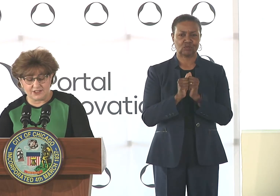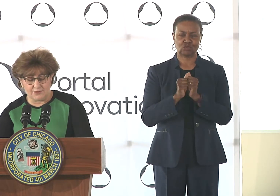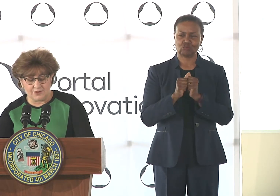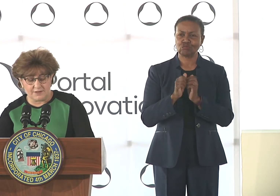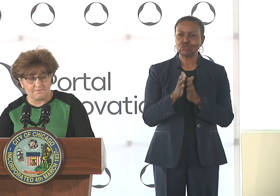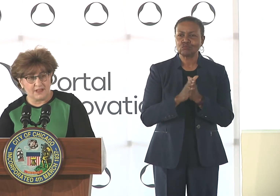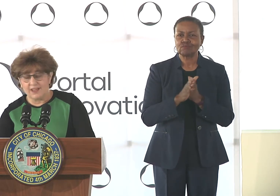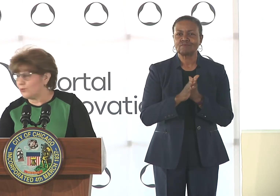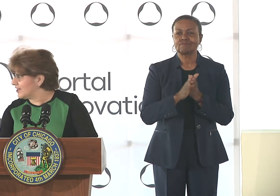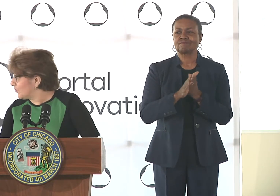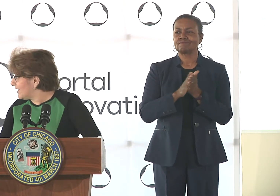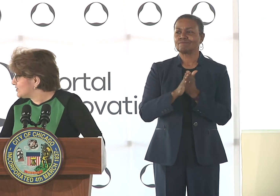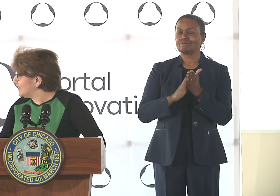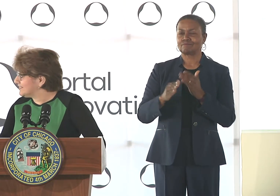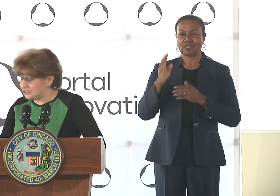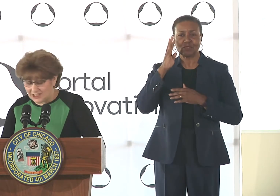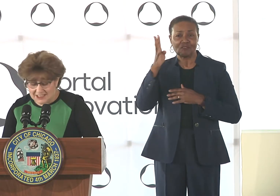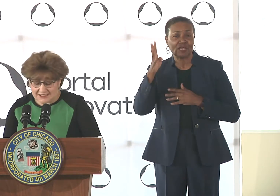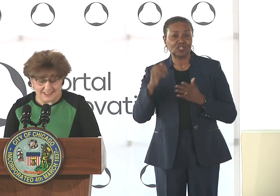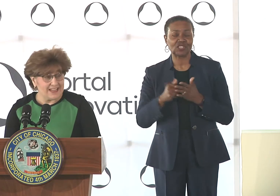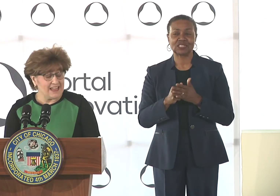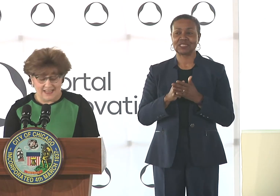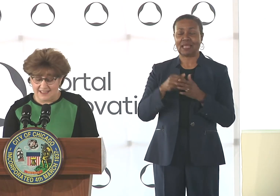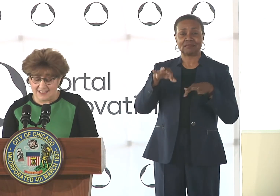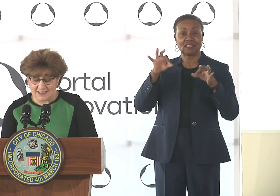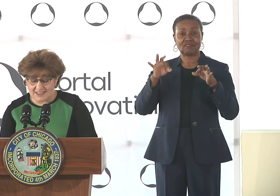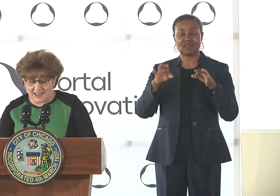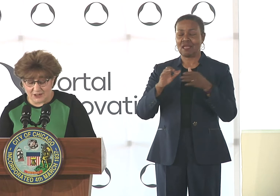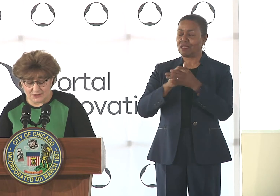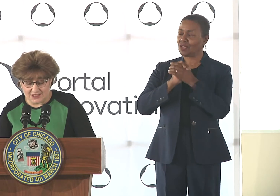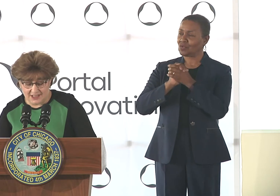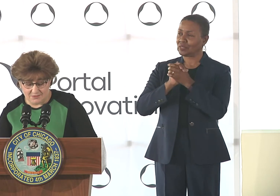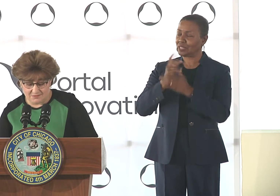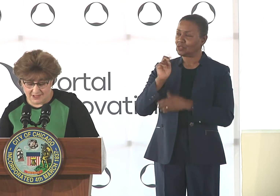and discovery. We congratulate John and his